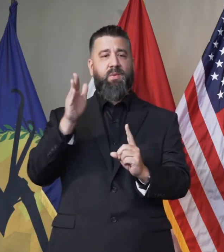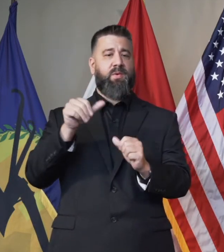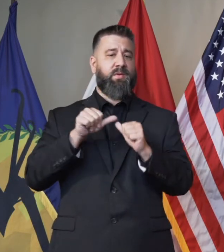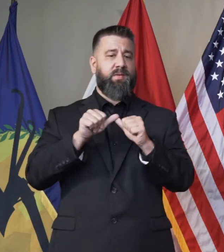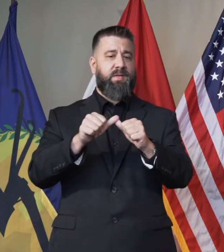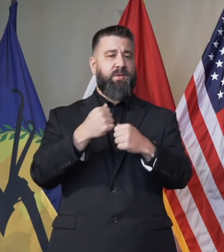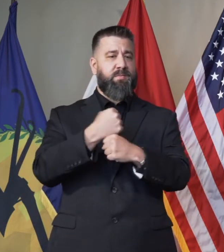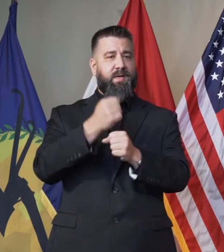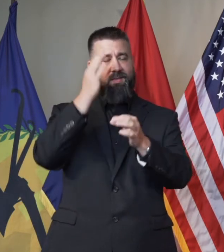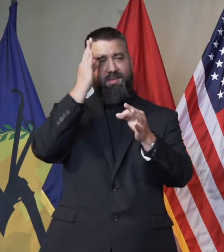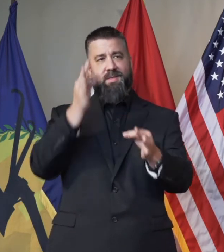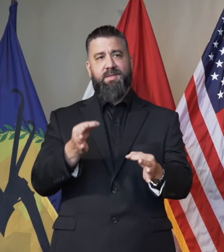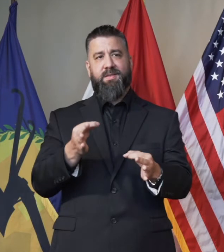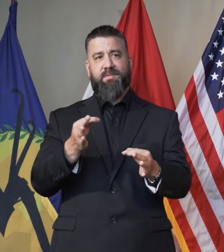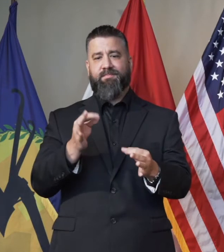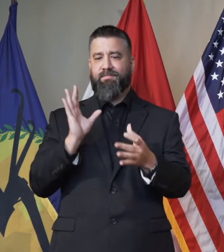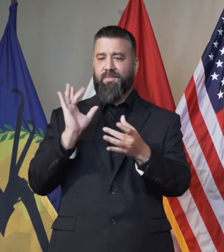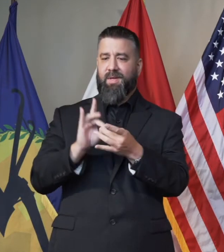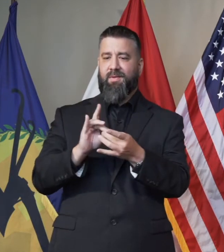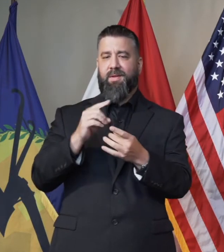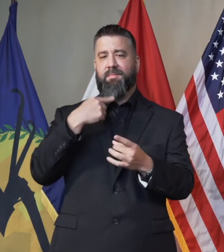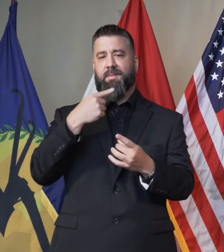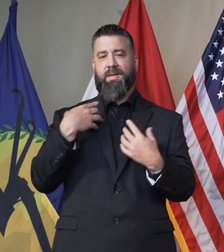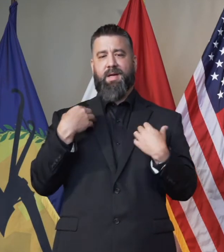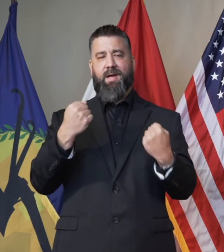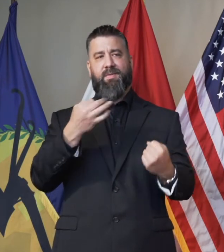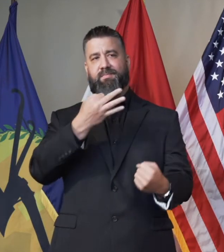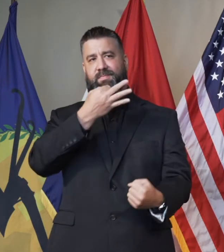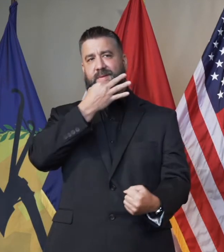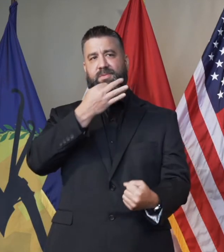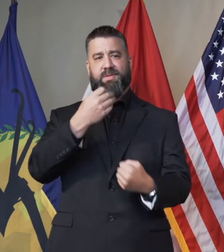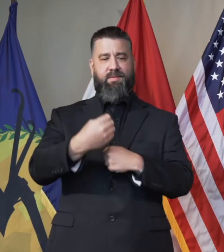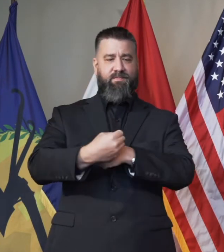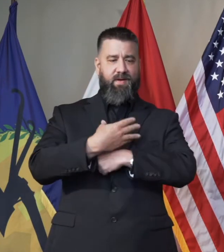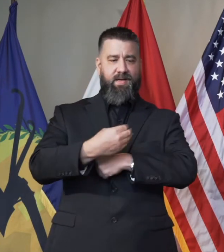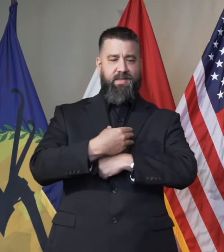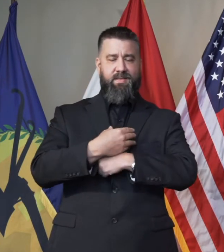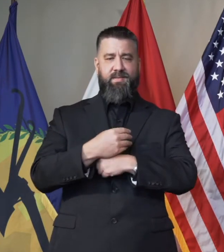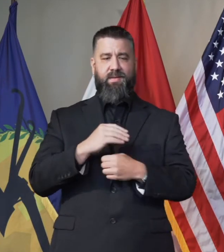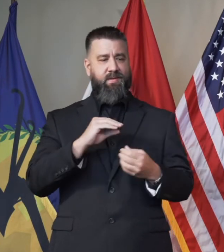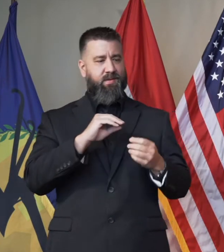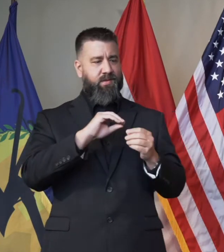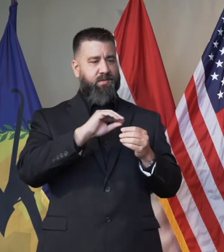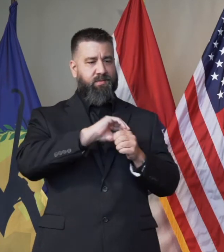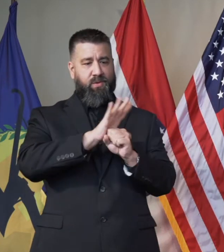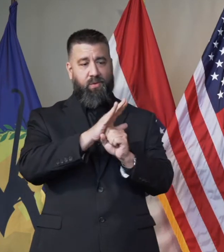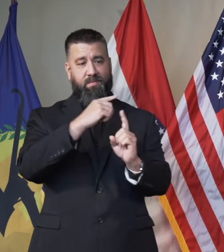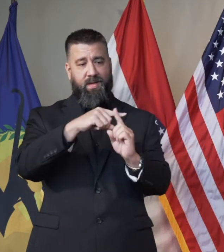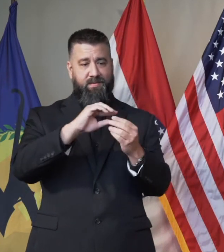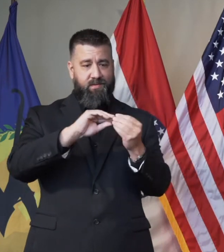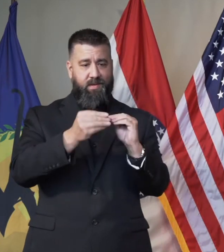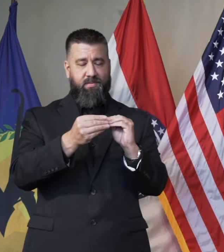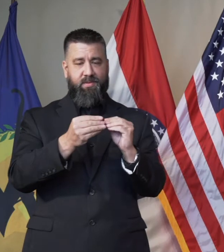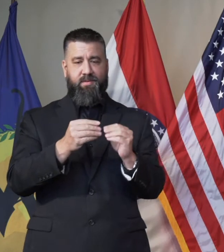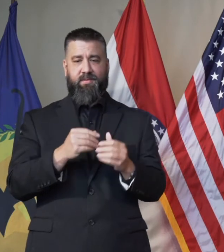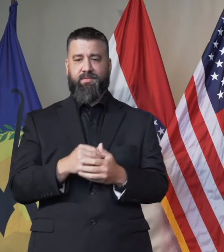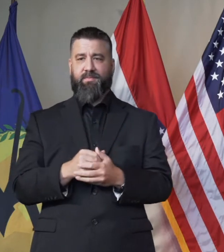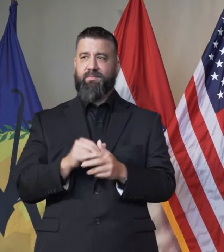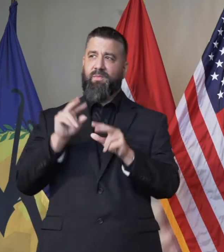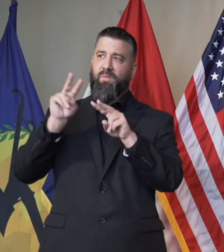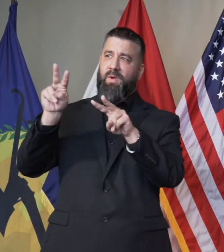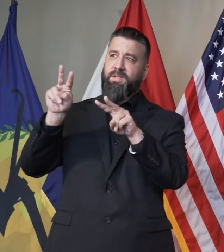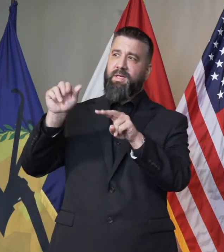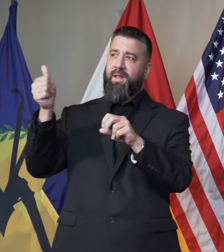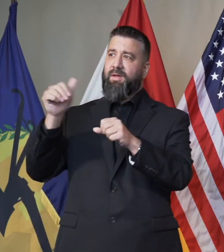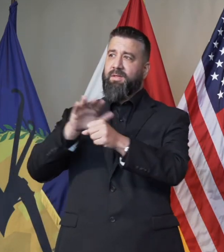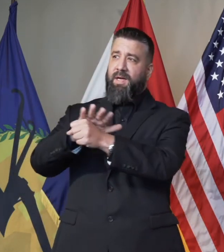health experts' advice, on our data that we receive, on our discussions with the medical community, on best practices and